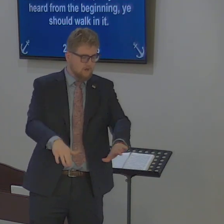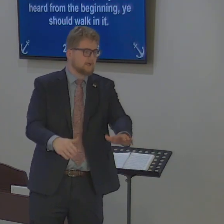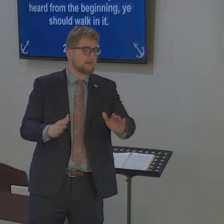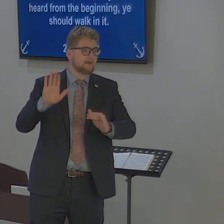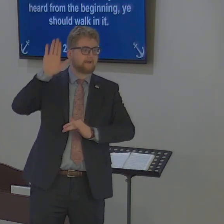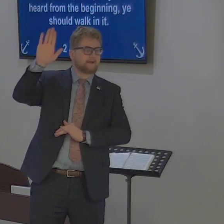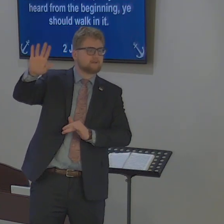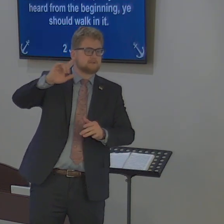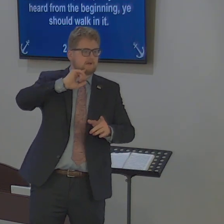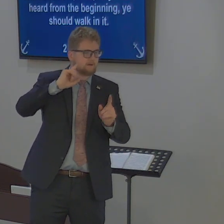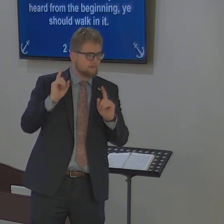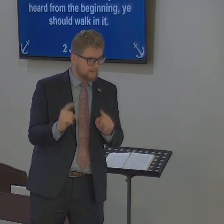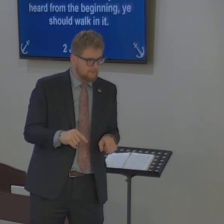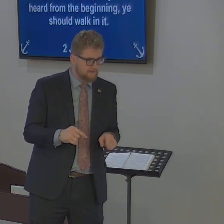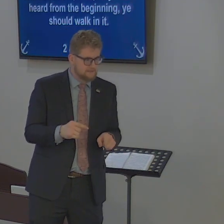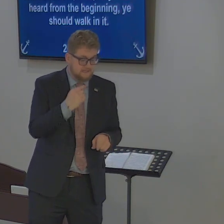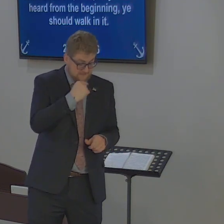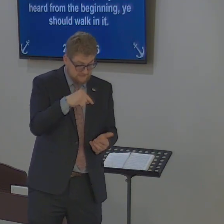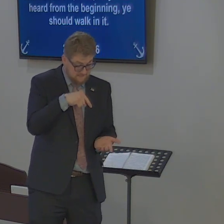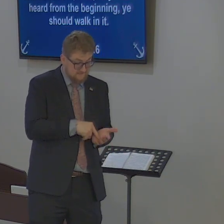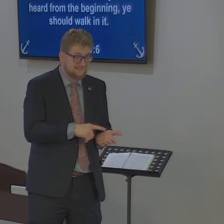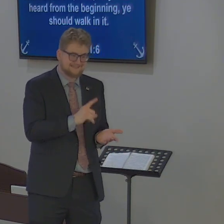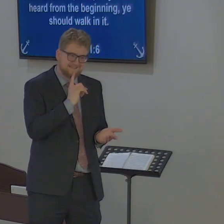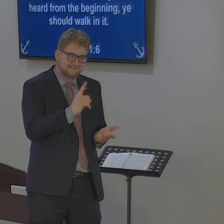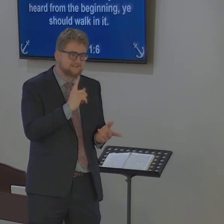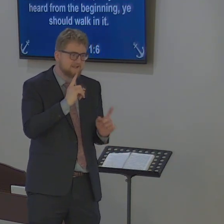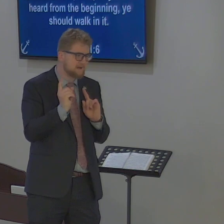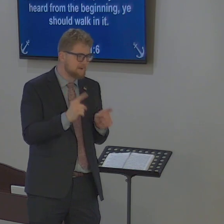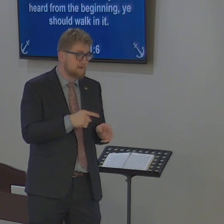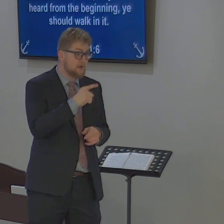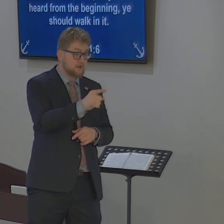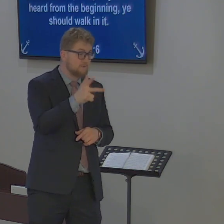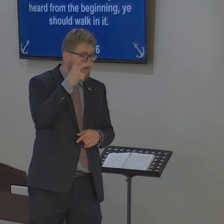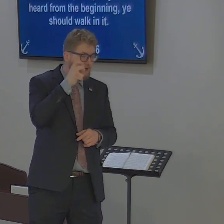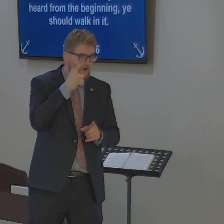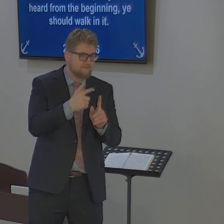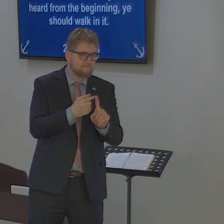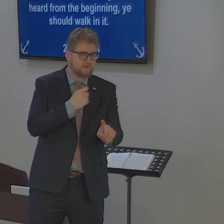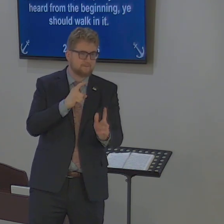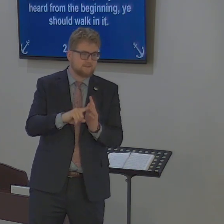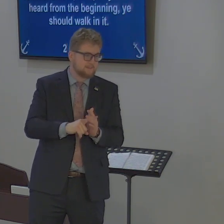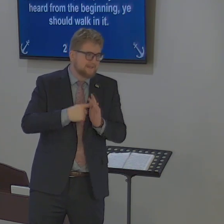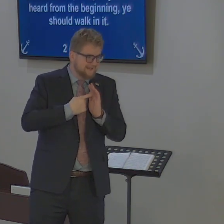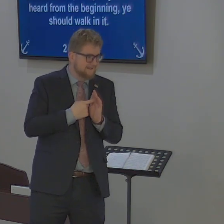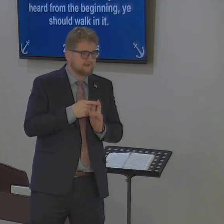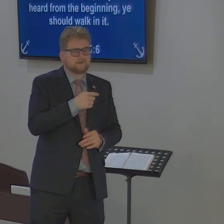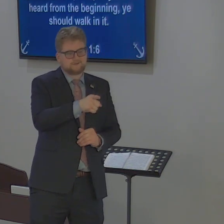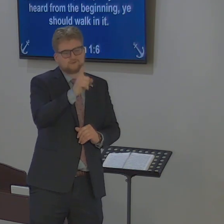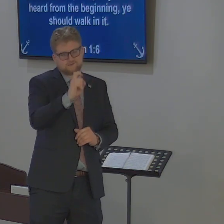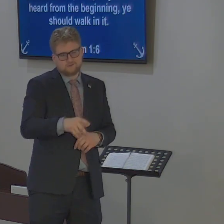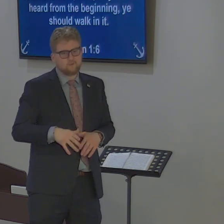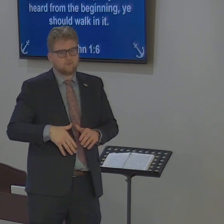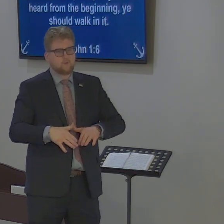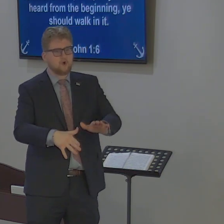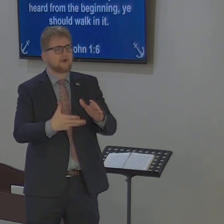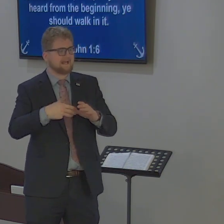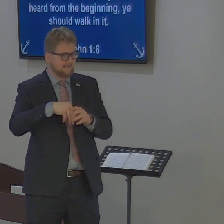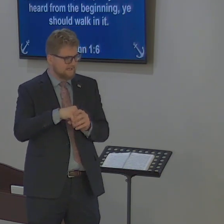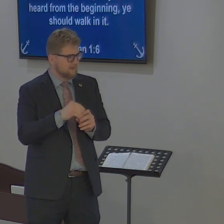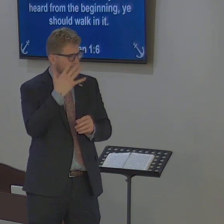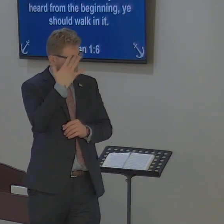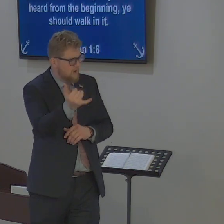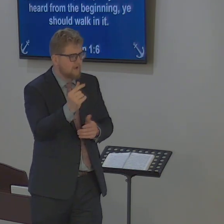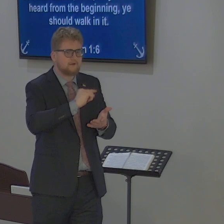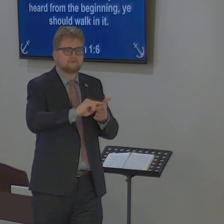He says, this is the commandment, that as ye have heard from the beginning, you should walk in it. Why? Verse 7, because